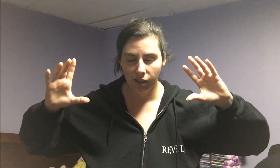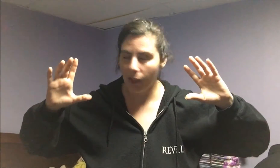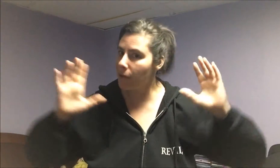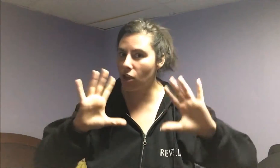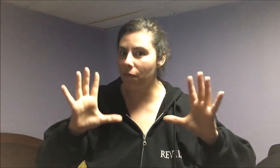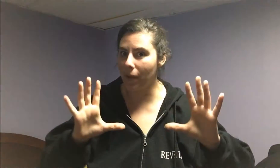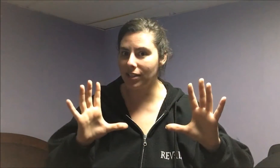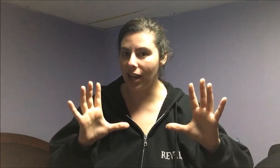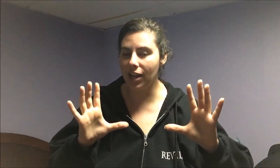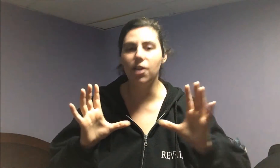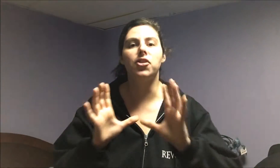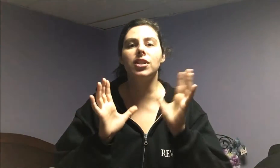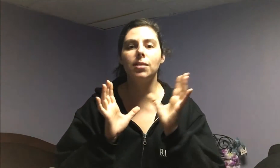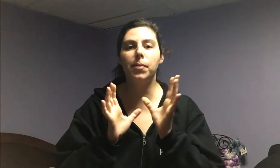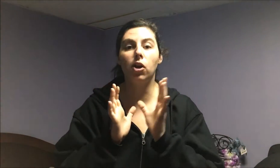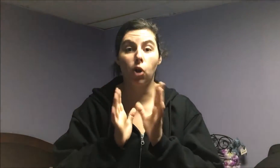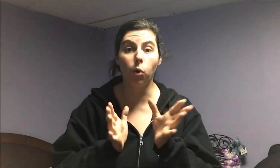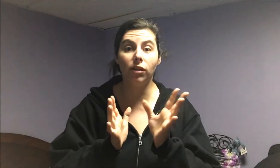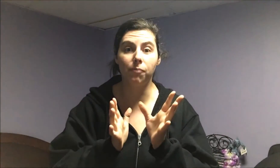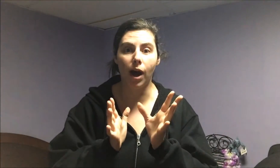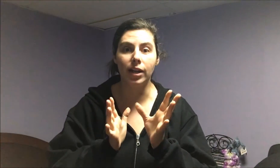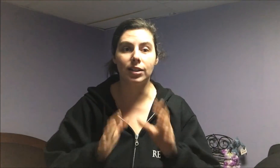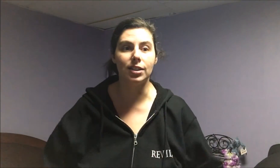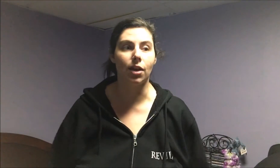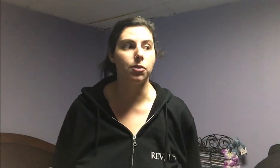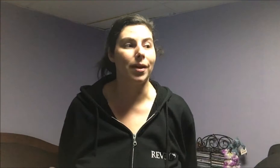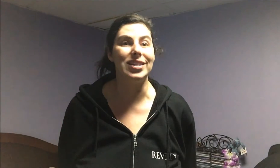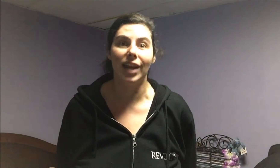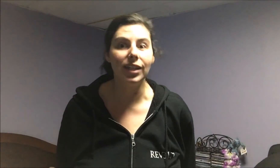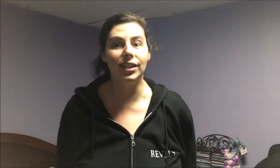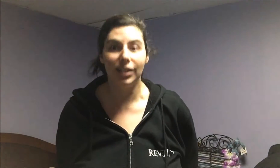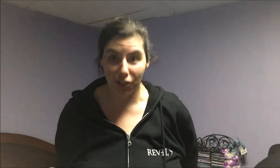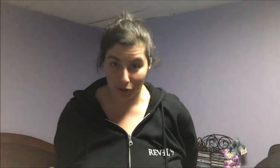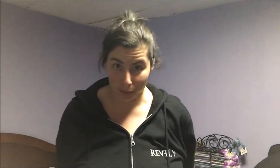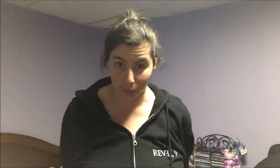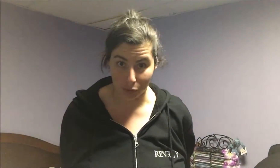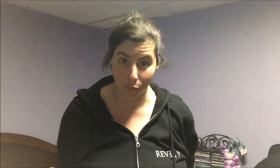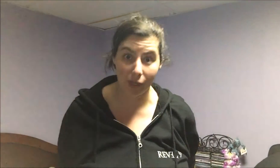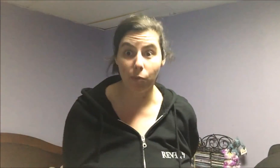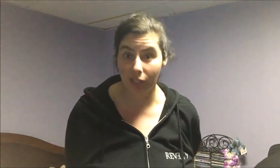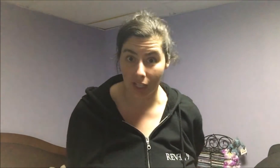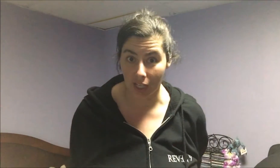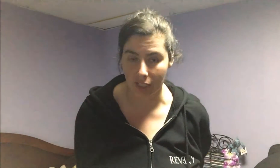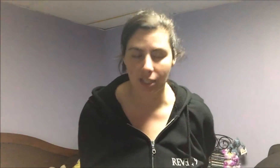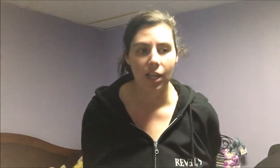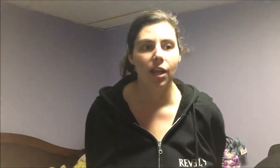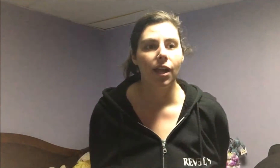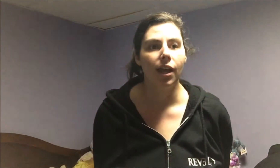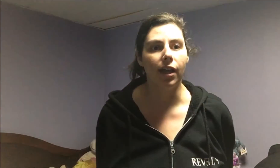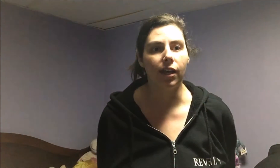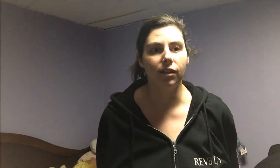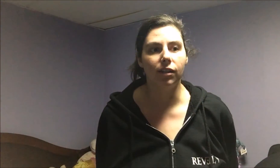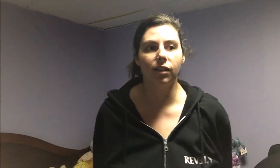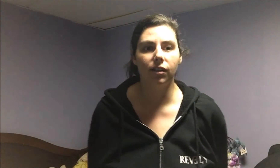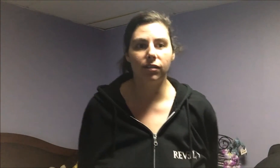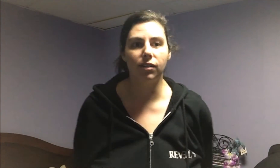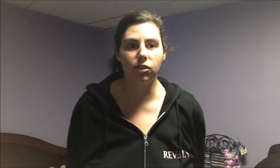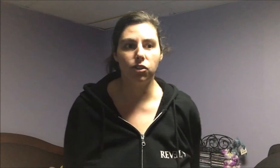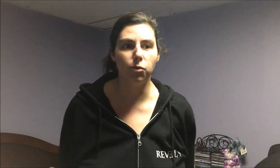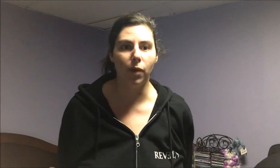Let me start off by saying this has been a goal of mine since I was about 19 years old to meet We the Kings and to